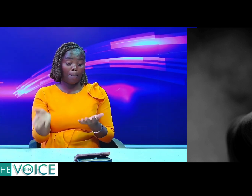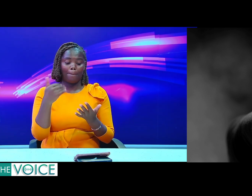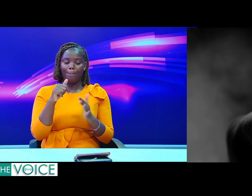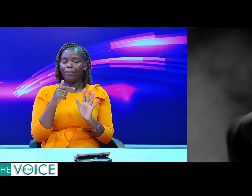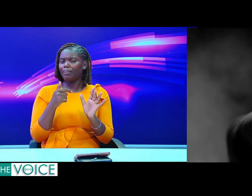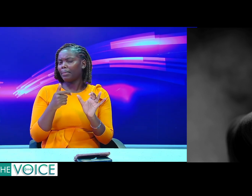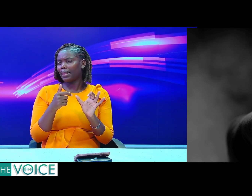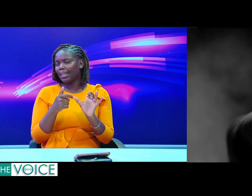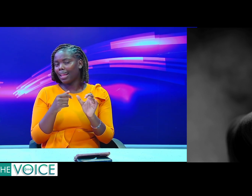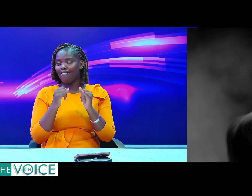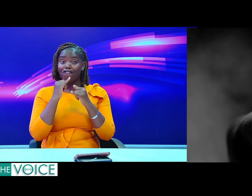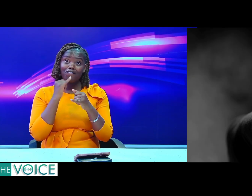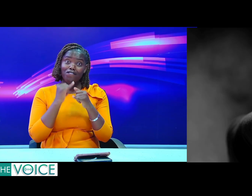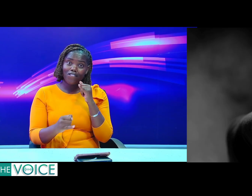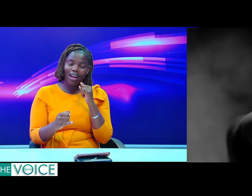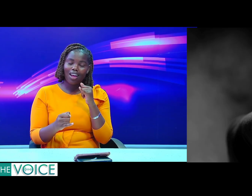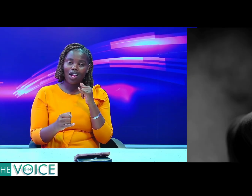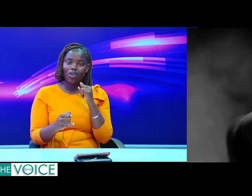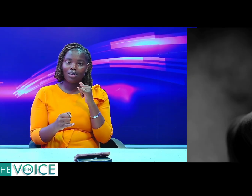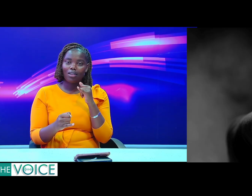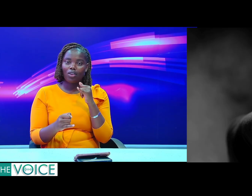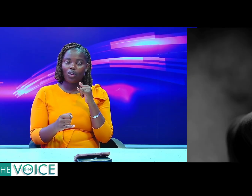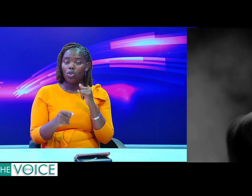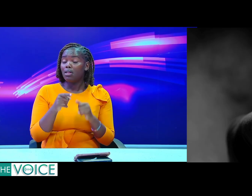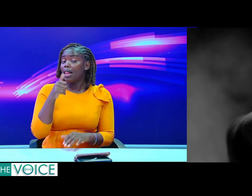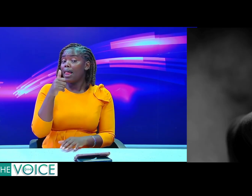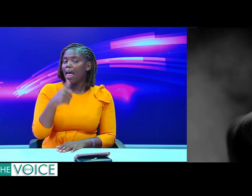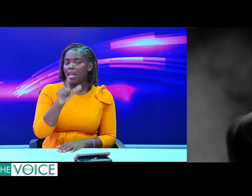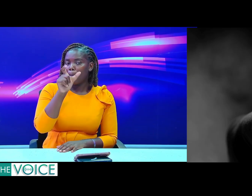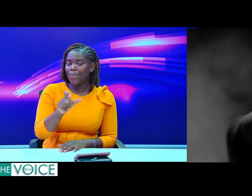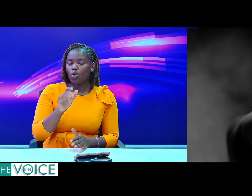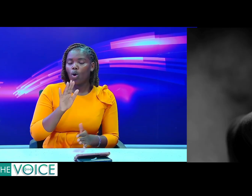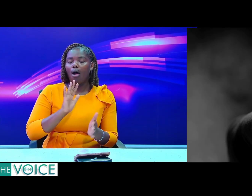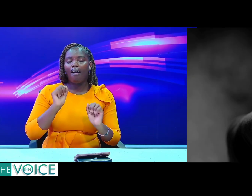and ideas about accessibility and inclusion. And finally,